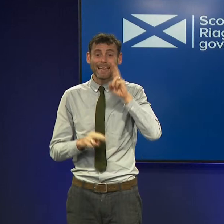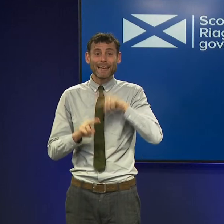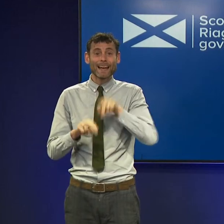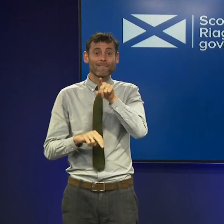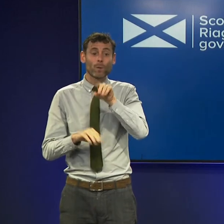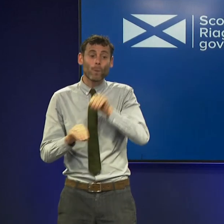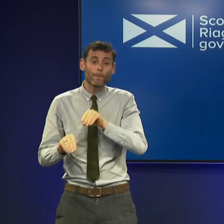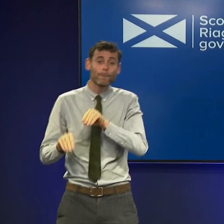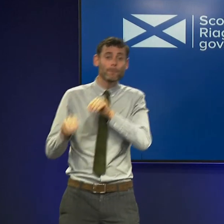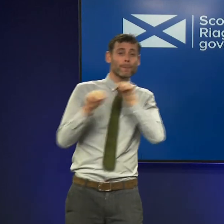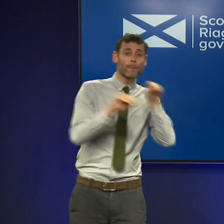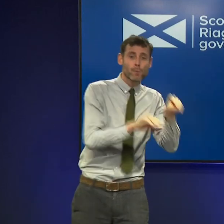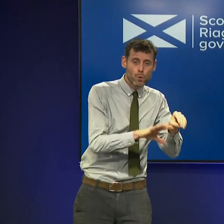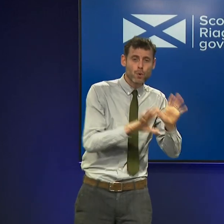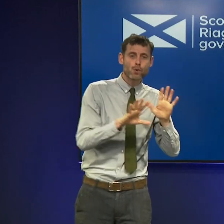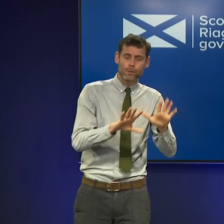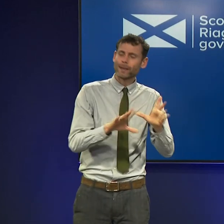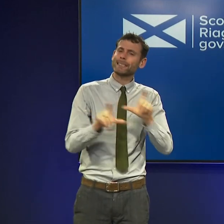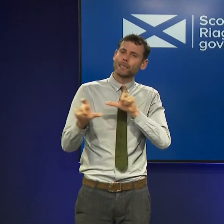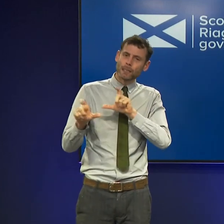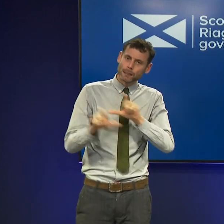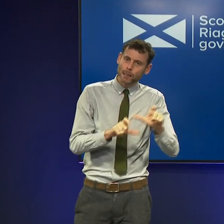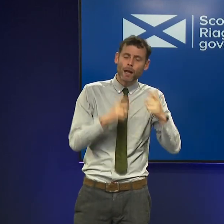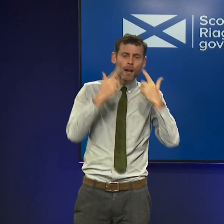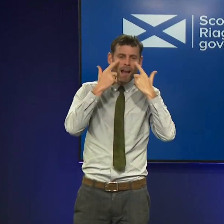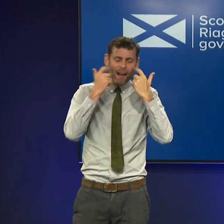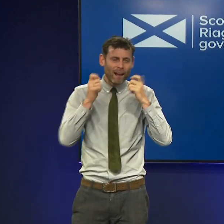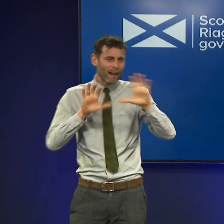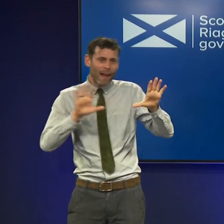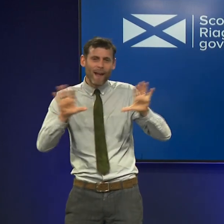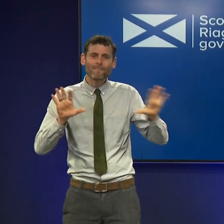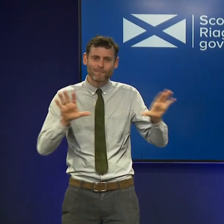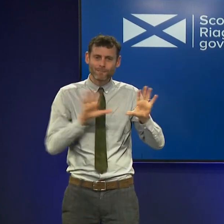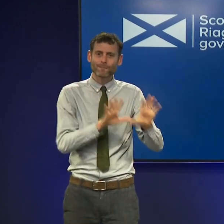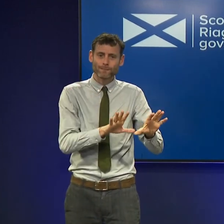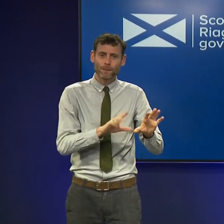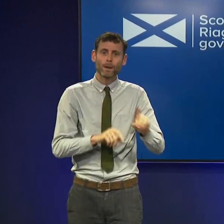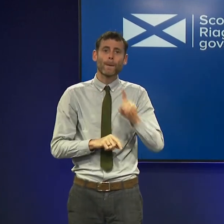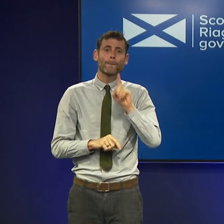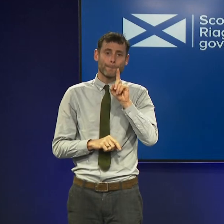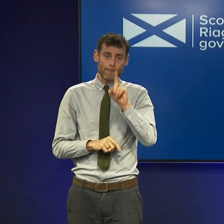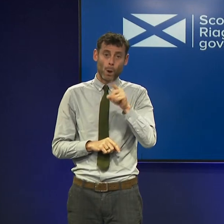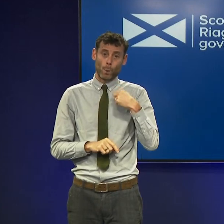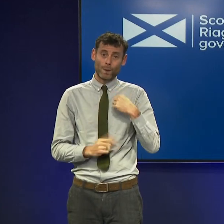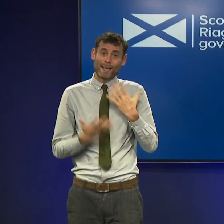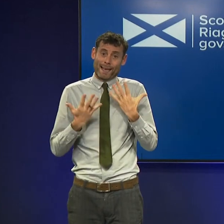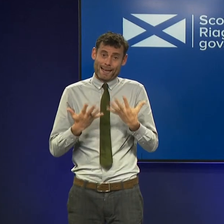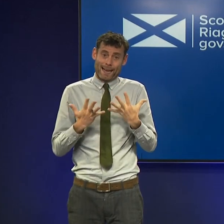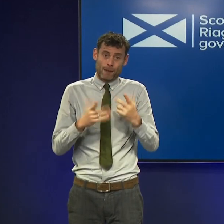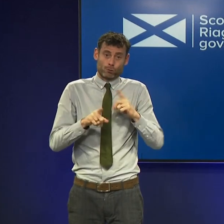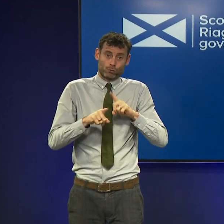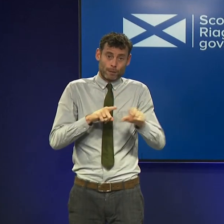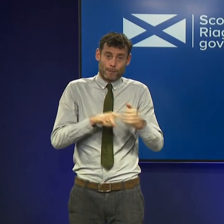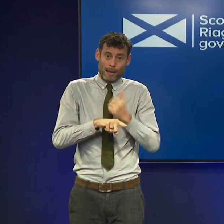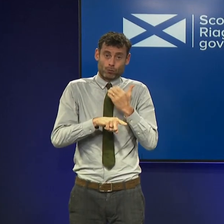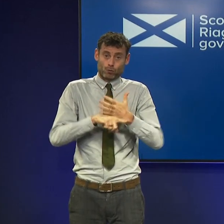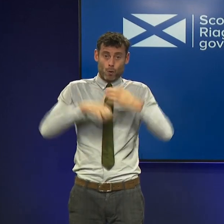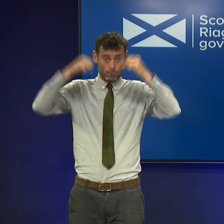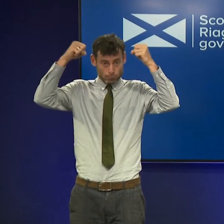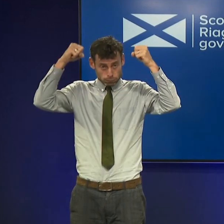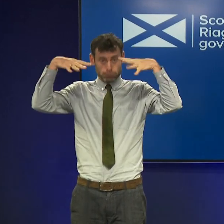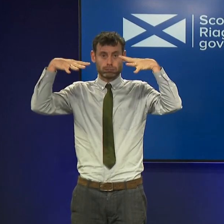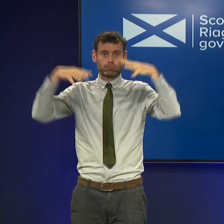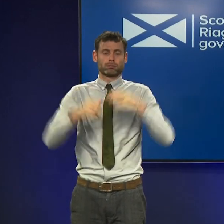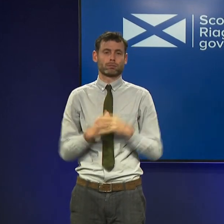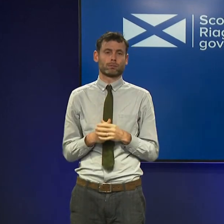of COVID generally, and in particular to this new variant. But I can assure people that efforts are underway to get people reconnected